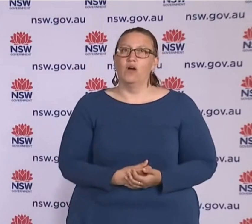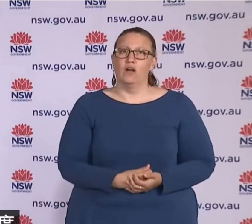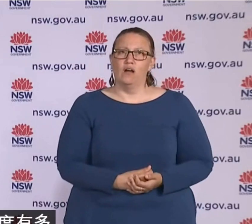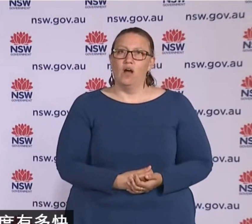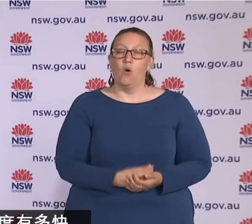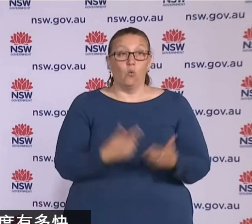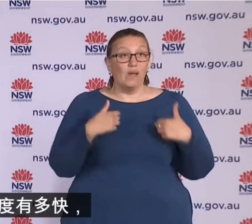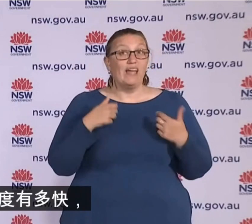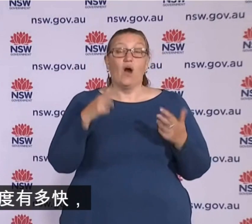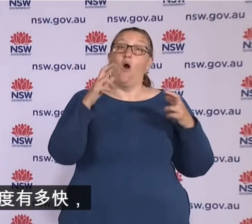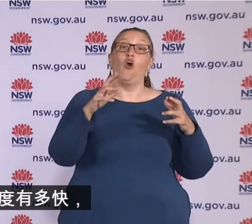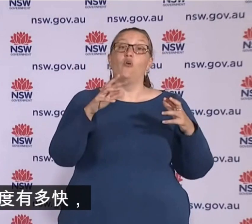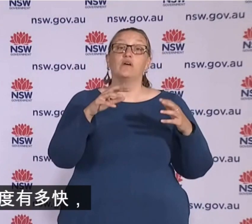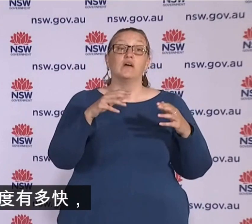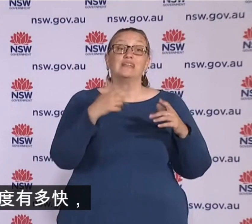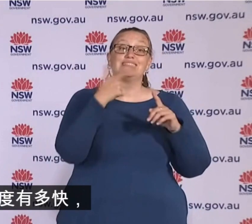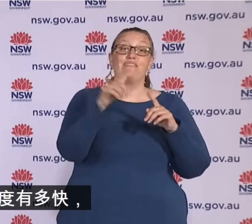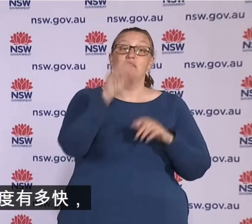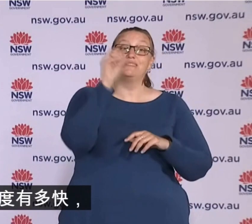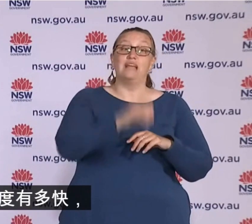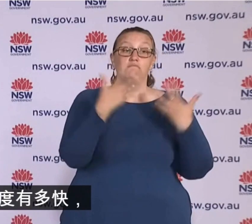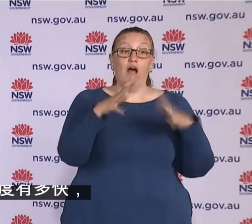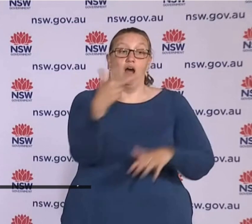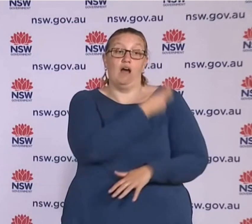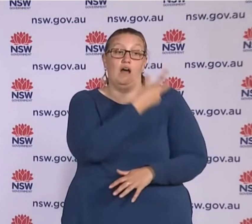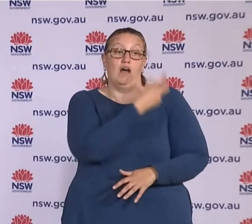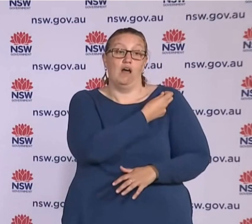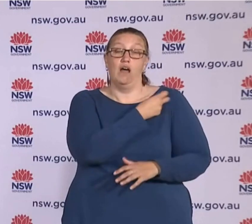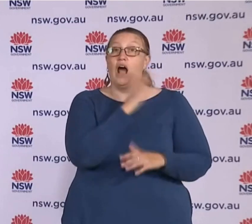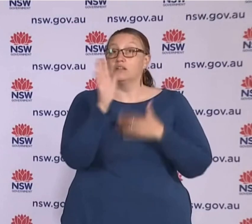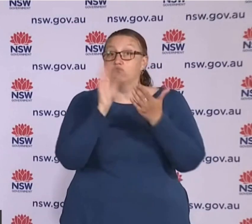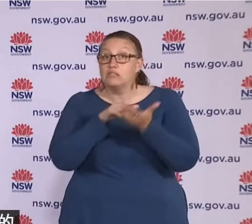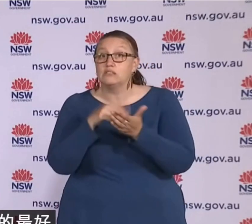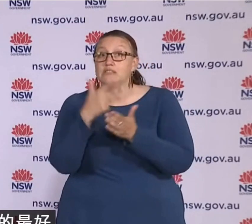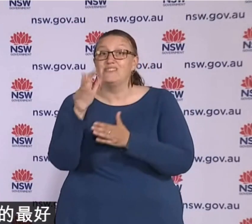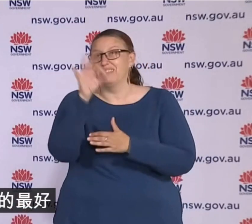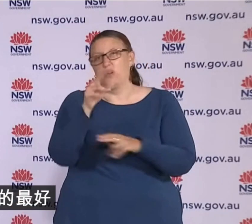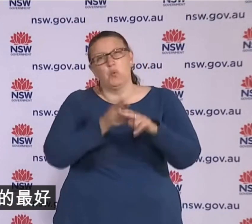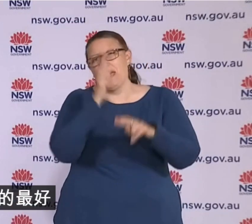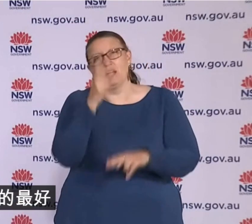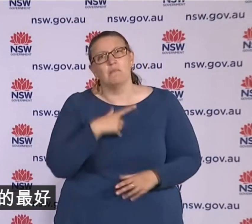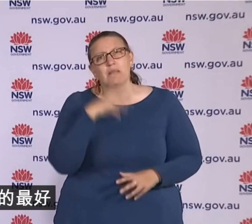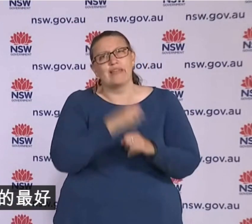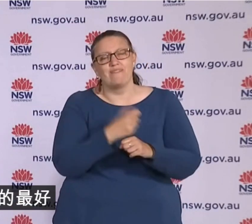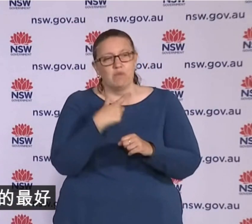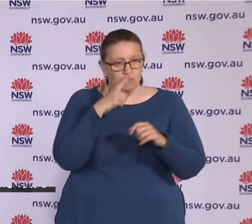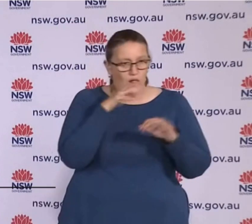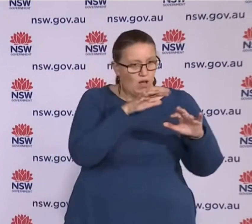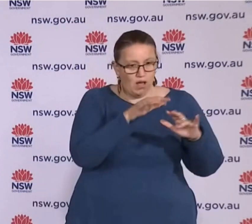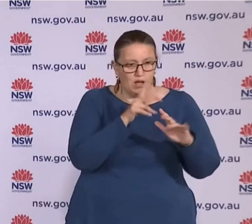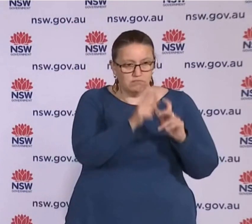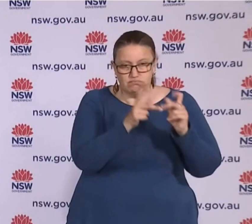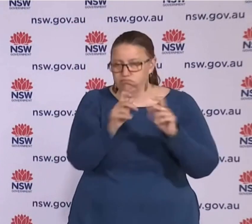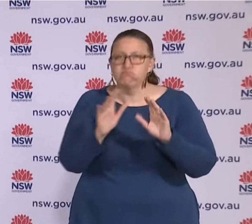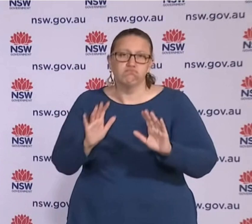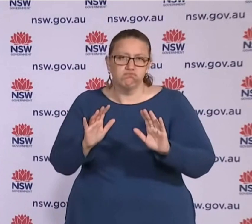rate of how quickly people are getting vaccinated on the second dose. We'll take Dr. Chant's advice. The best advice I have is that's something that's more appropriate